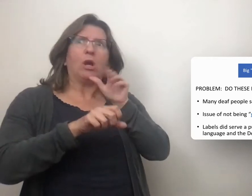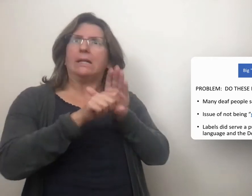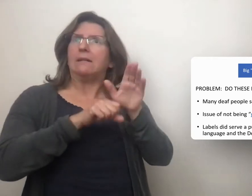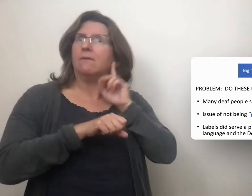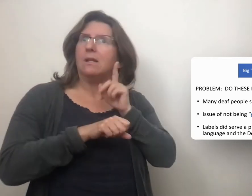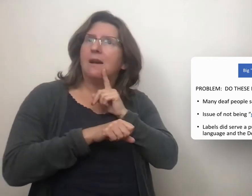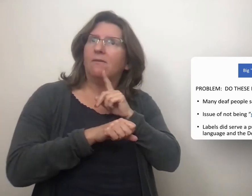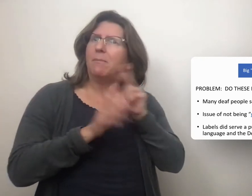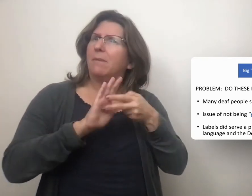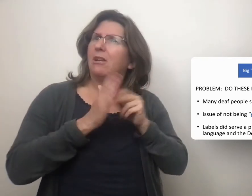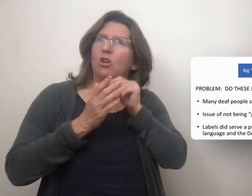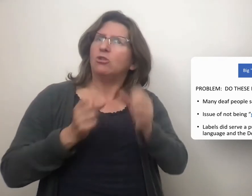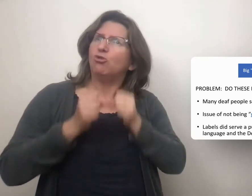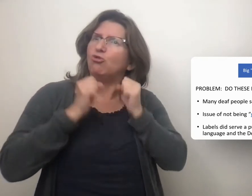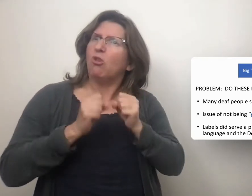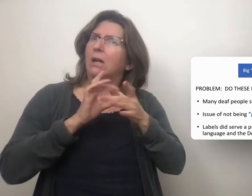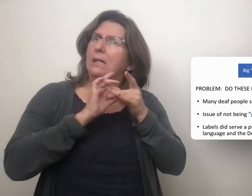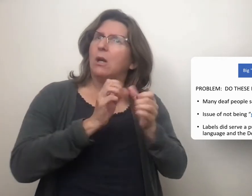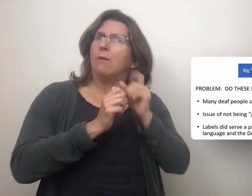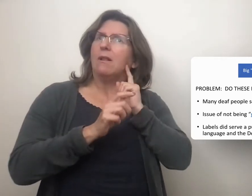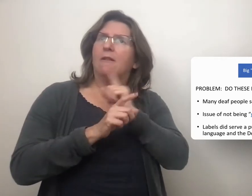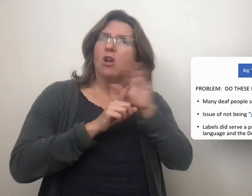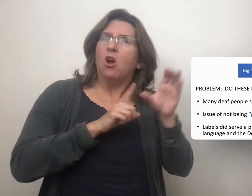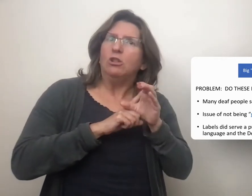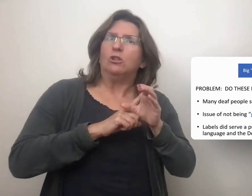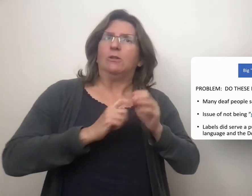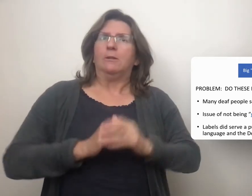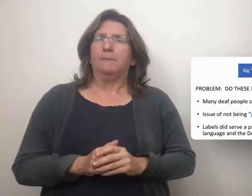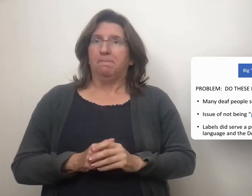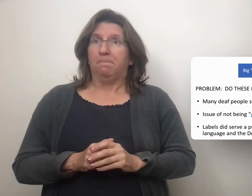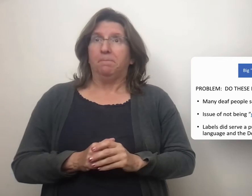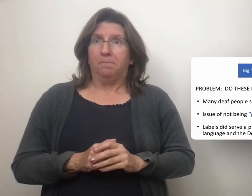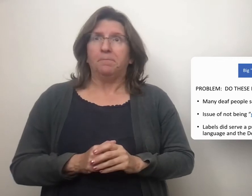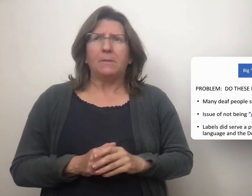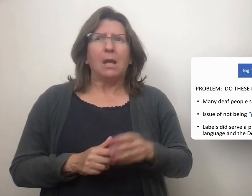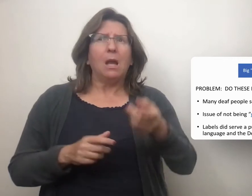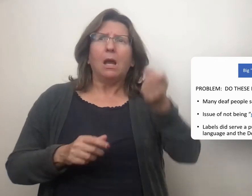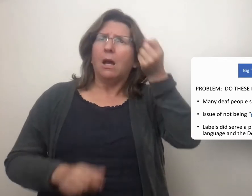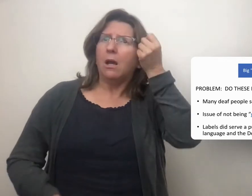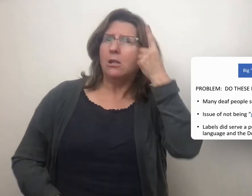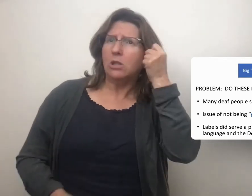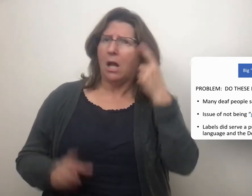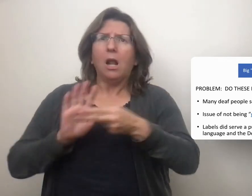able to use some residual hearing, the deaf community did not see them as deaf